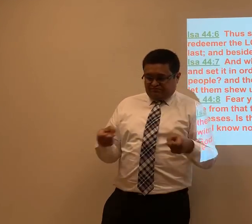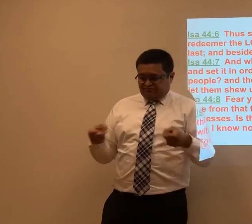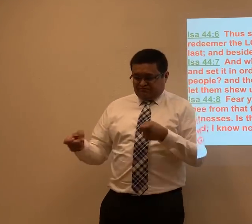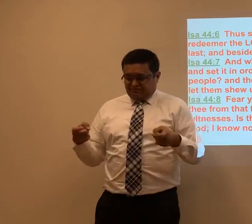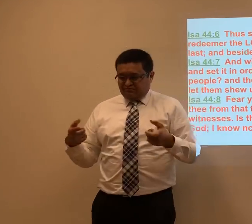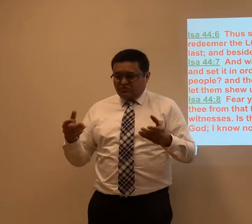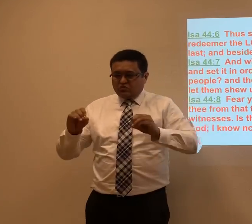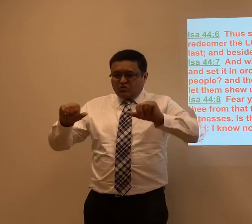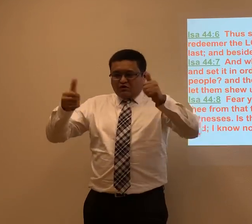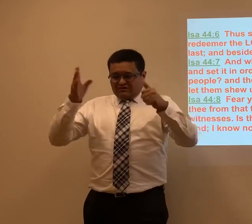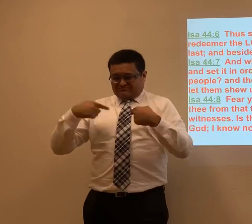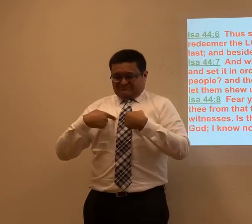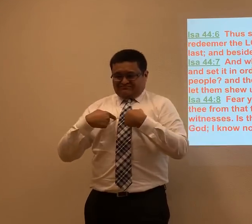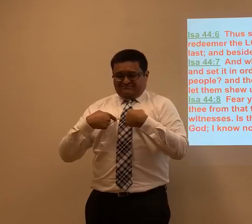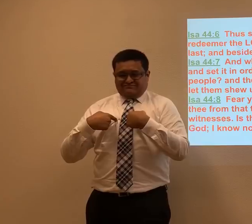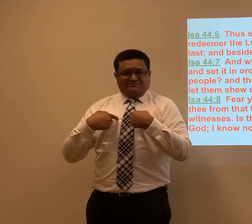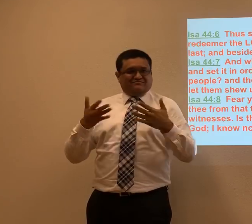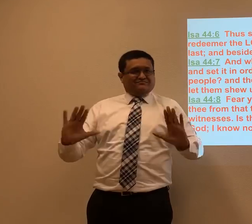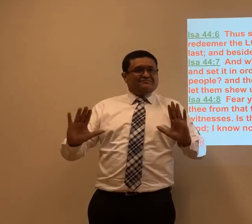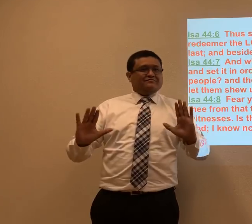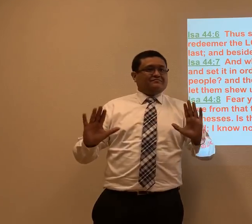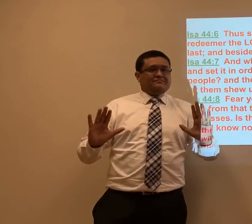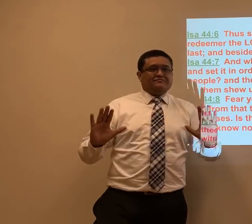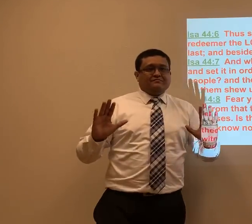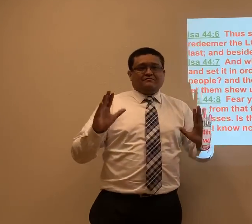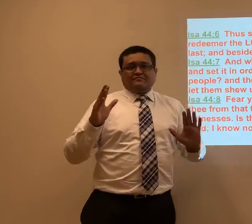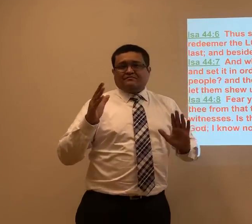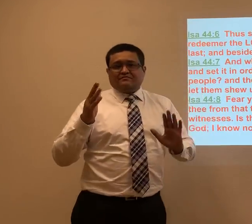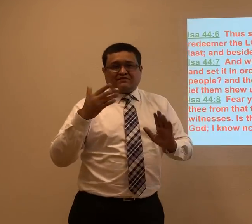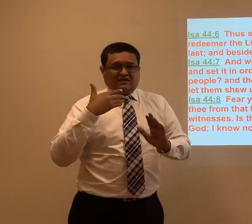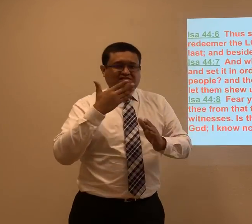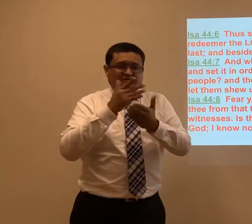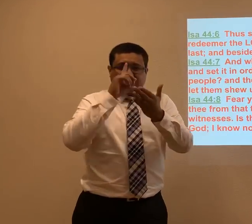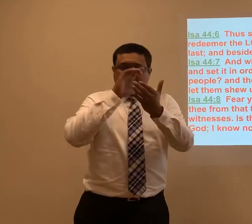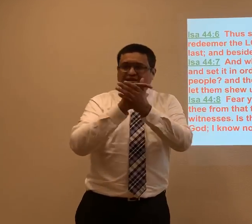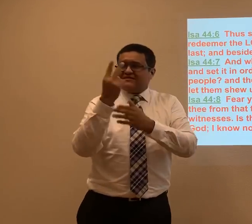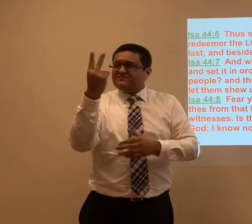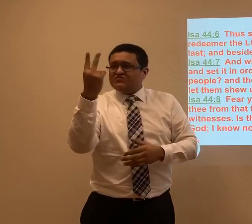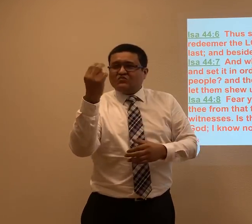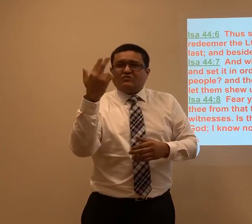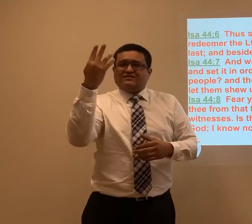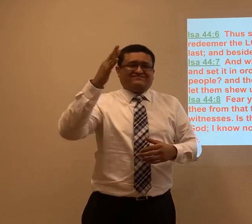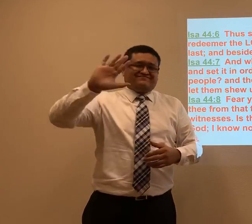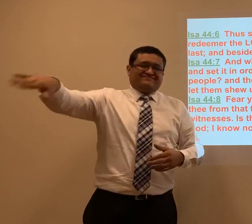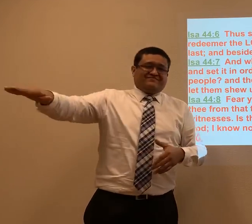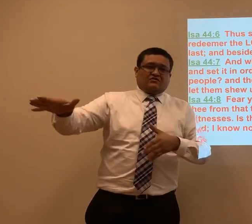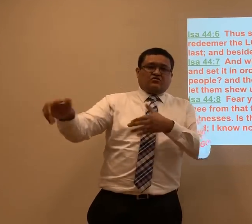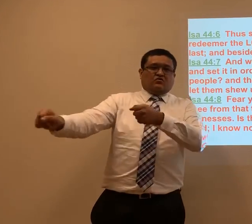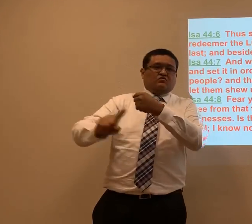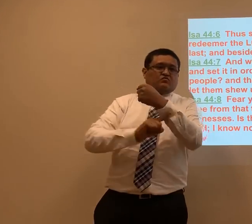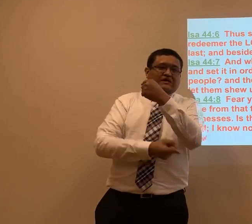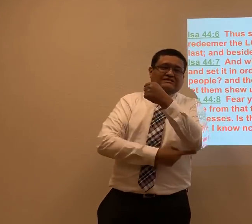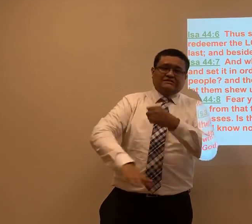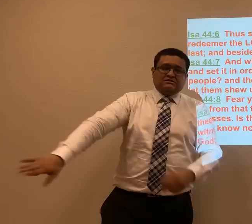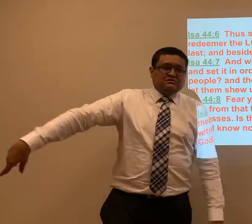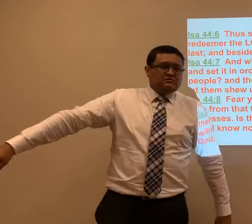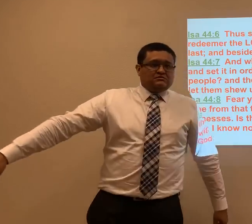Israel, and he said, there's no other God beside me. Some people believe in two or three gods or more, and